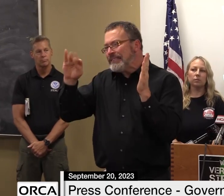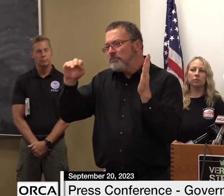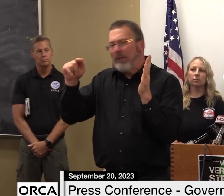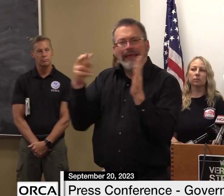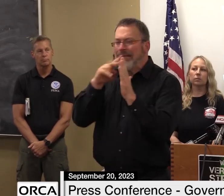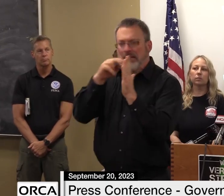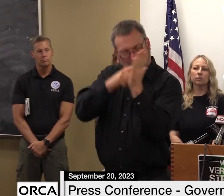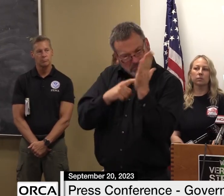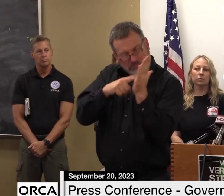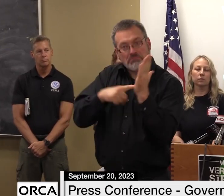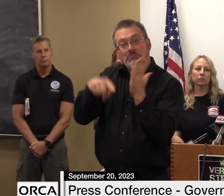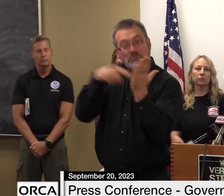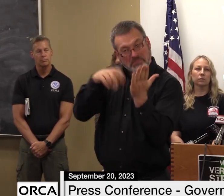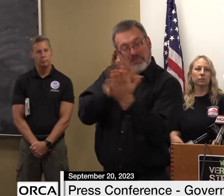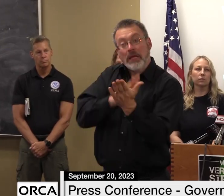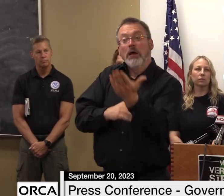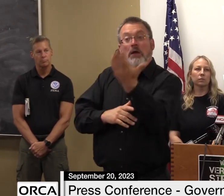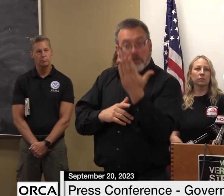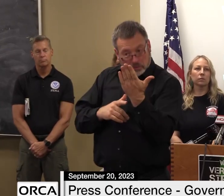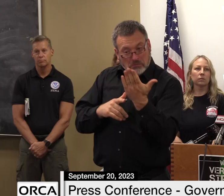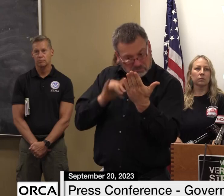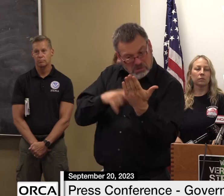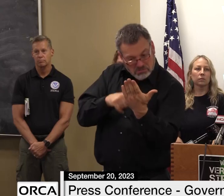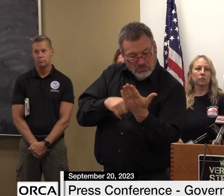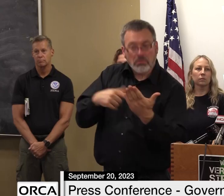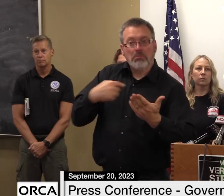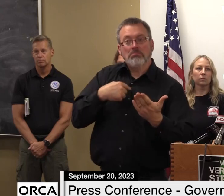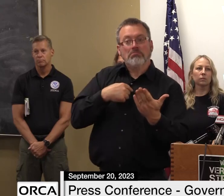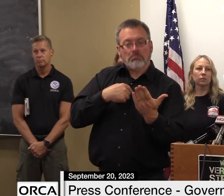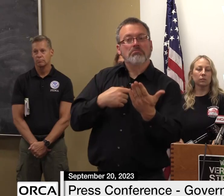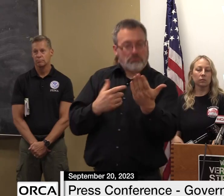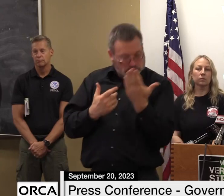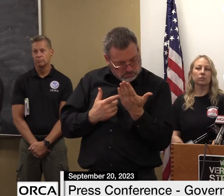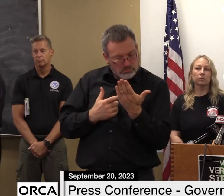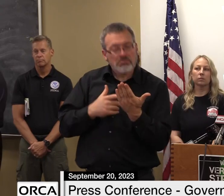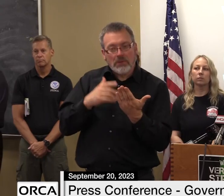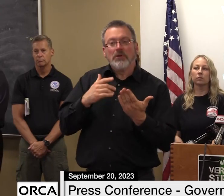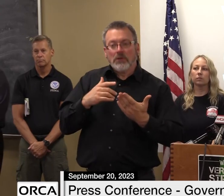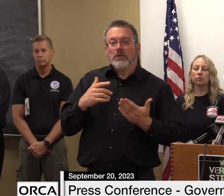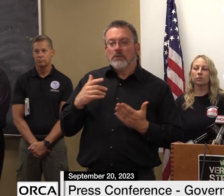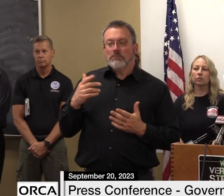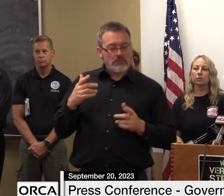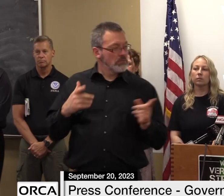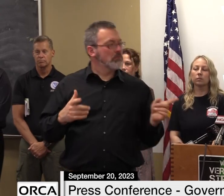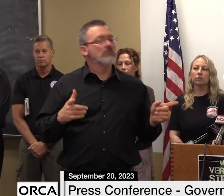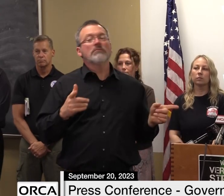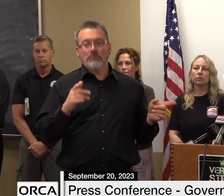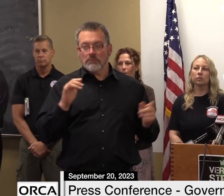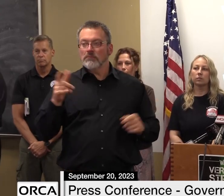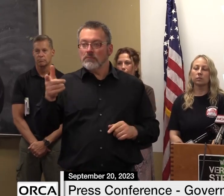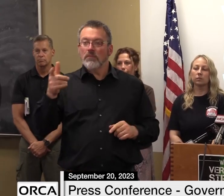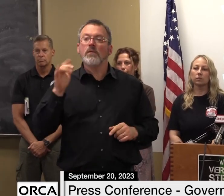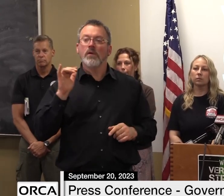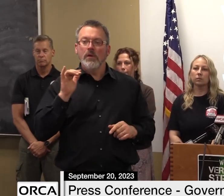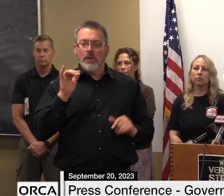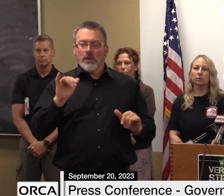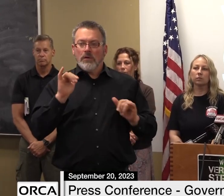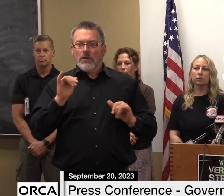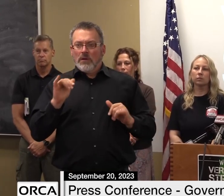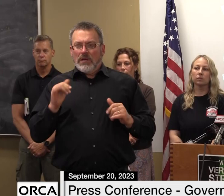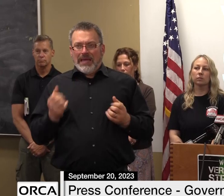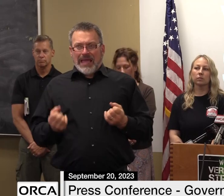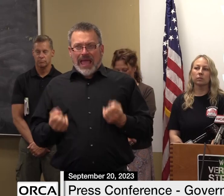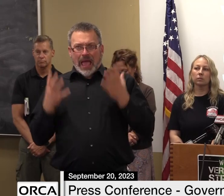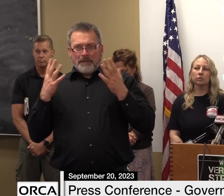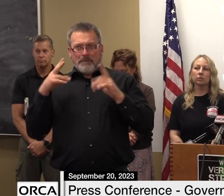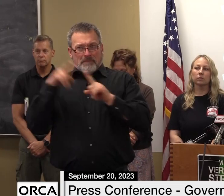call them back and say, is this your quote? And if so, we can move forward with the appeal. Can you give me a sense of just how many applications